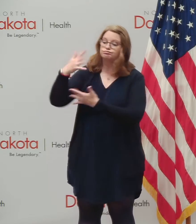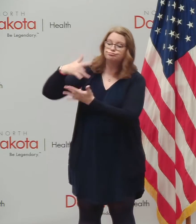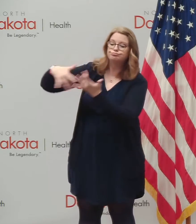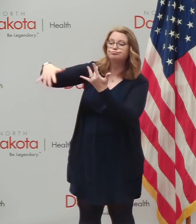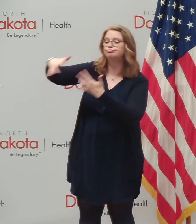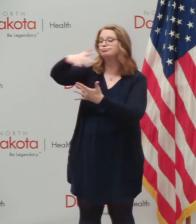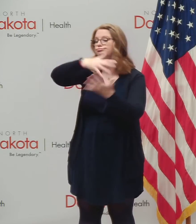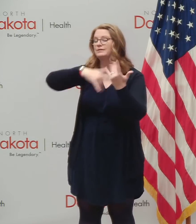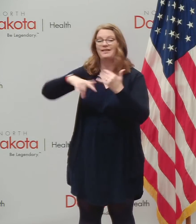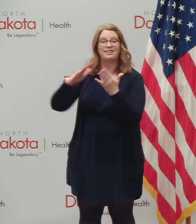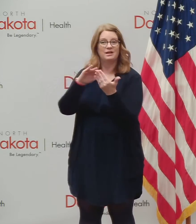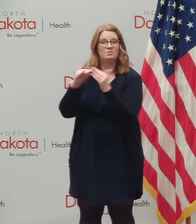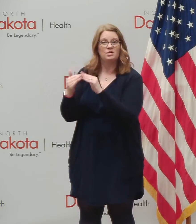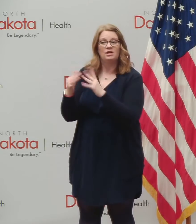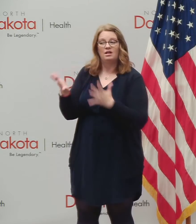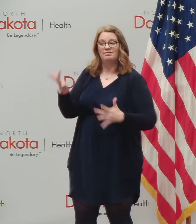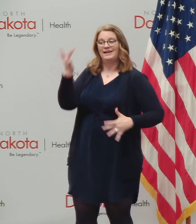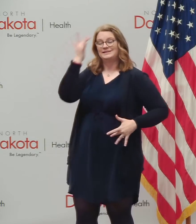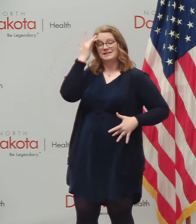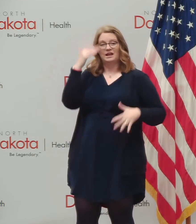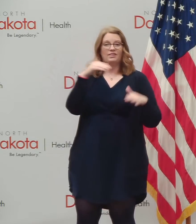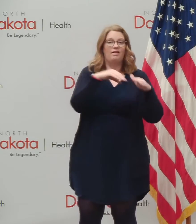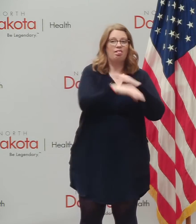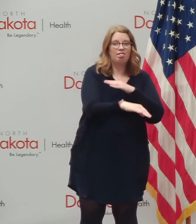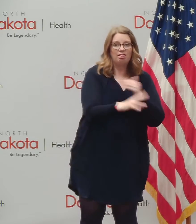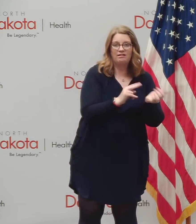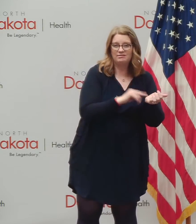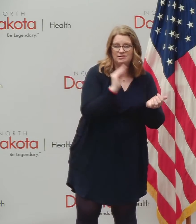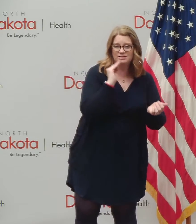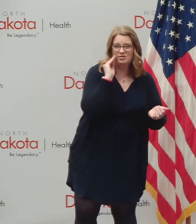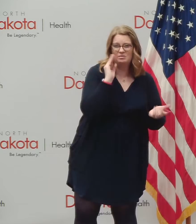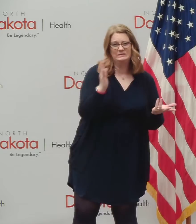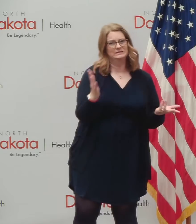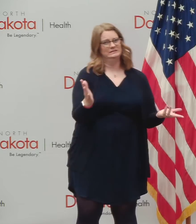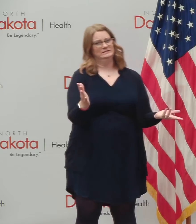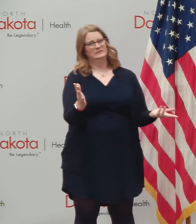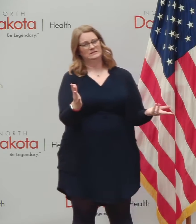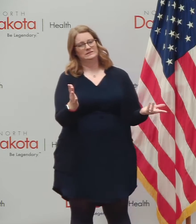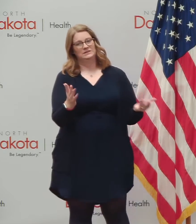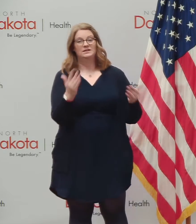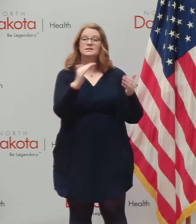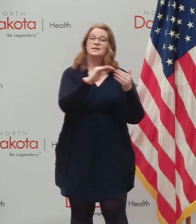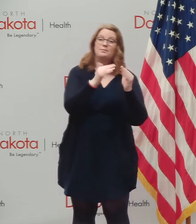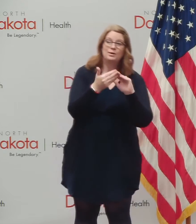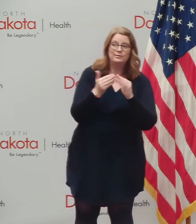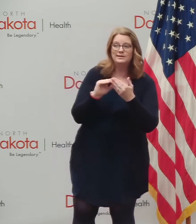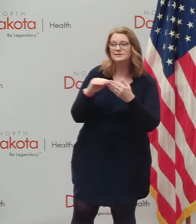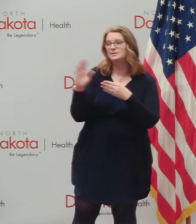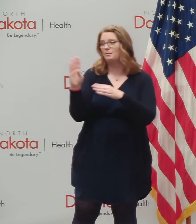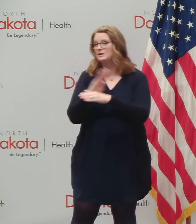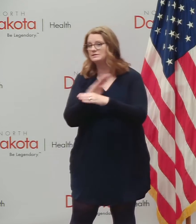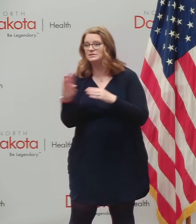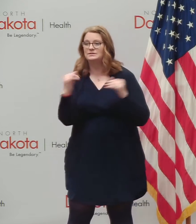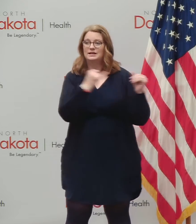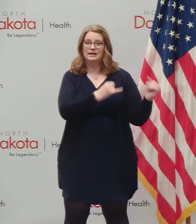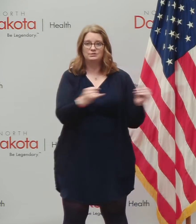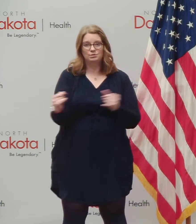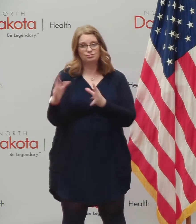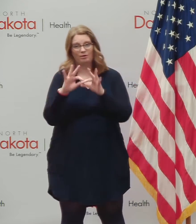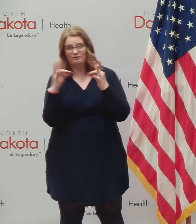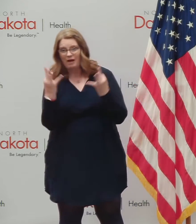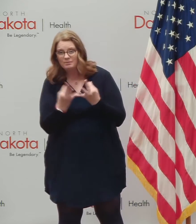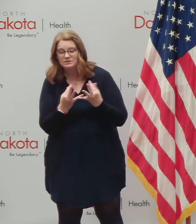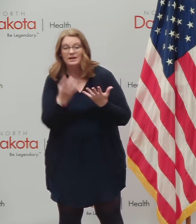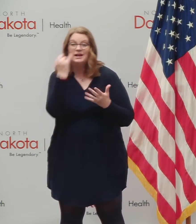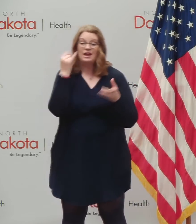again, when we control the spread in the communities by our own actions as communities or businesses or individuals or families, when we